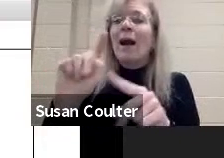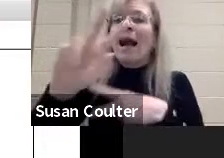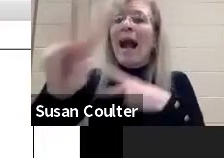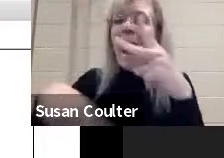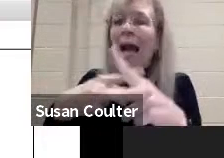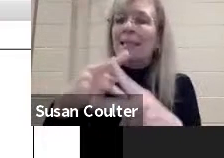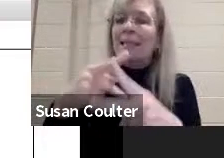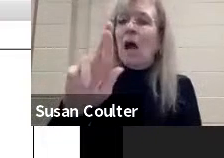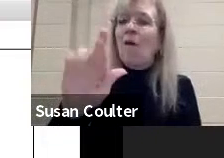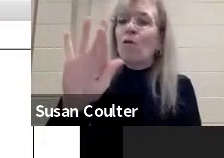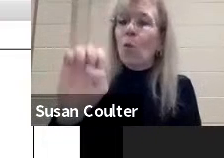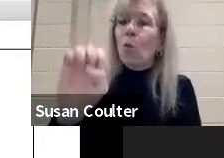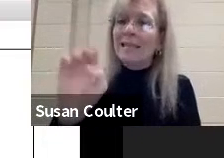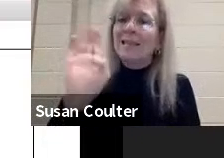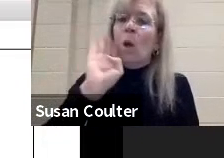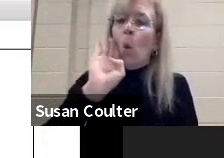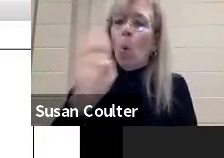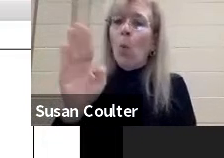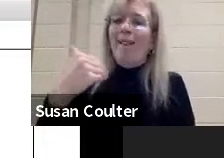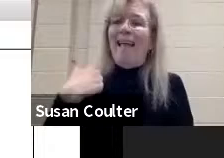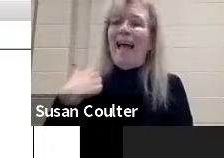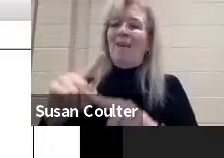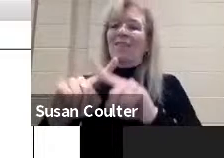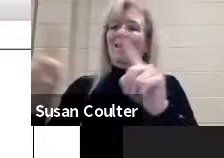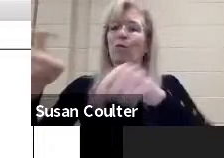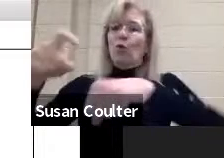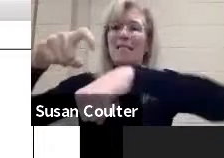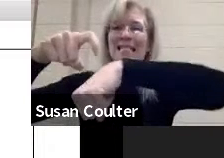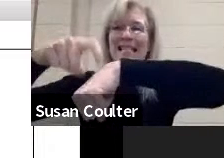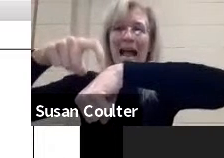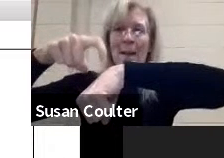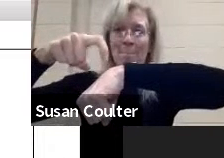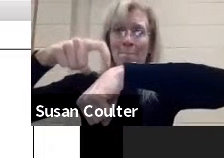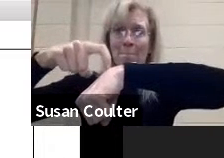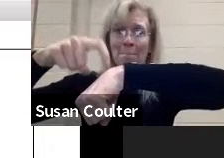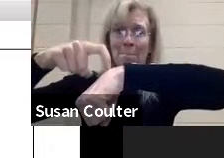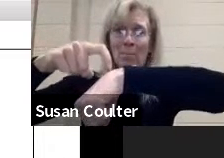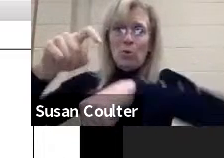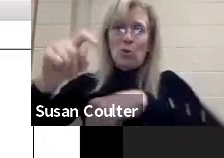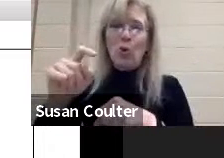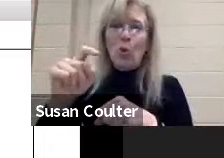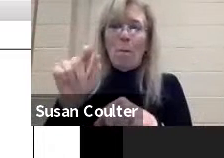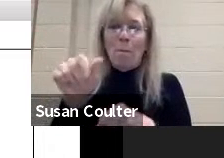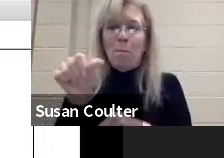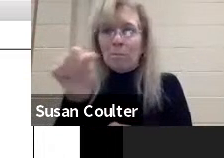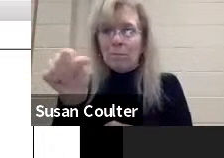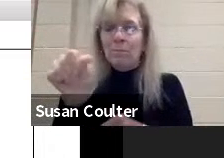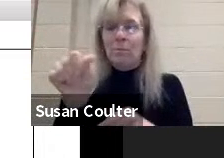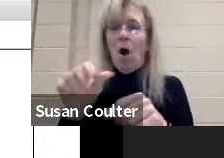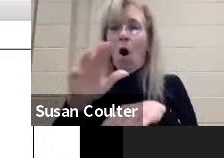Different kinds of rice will have different